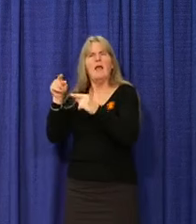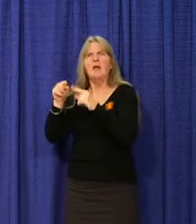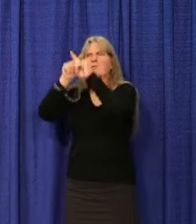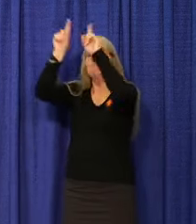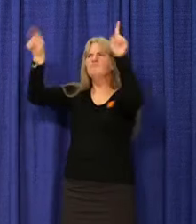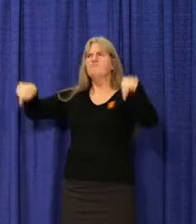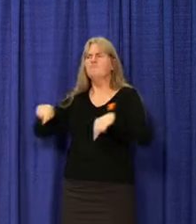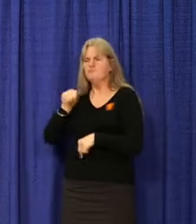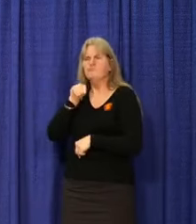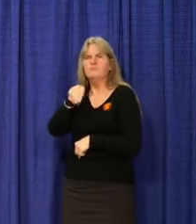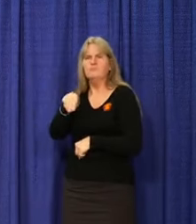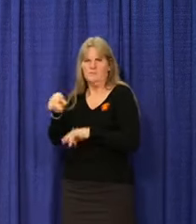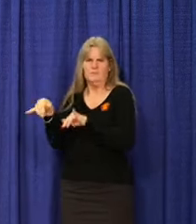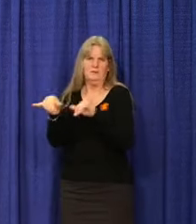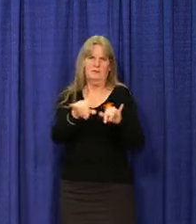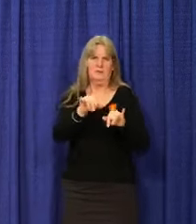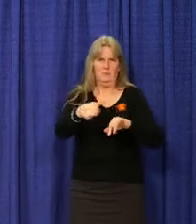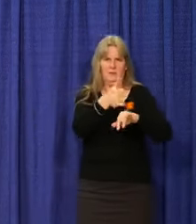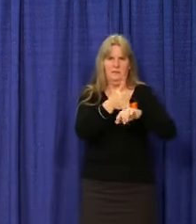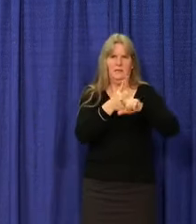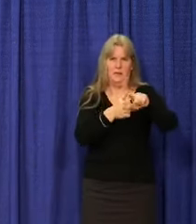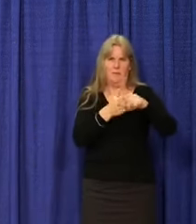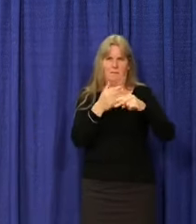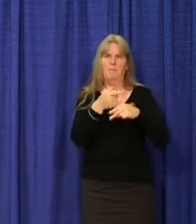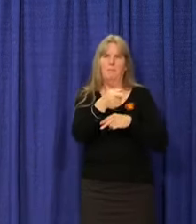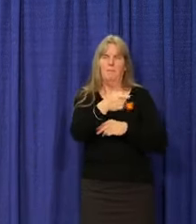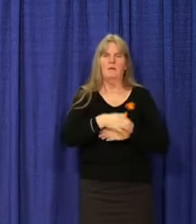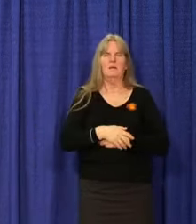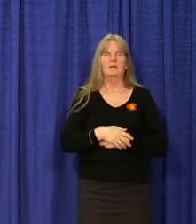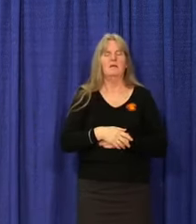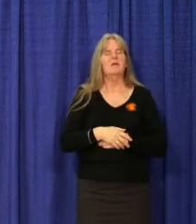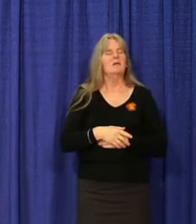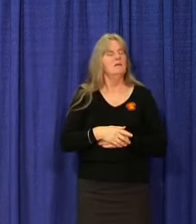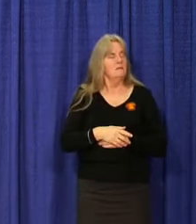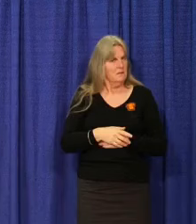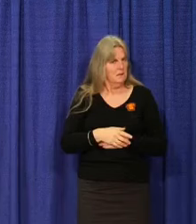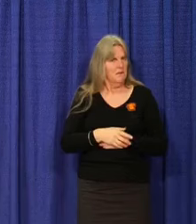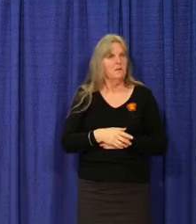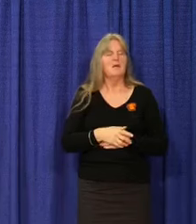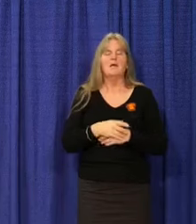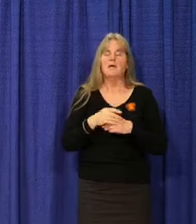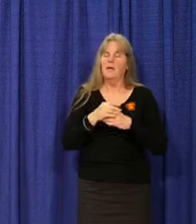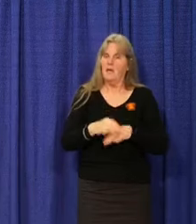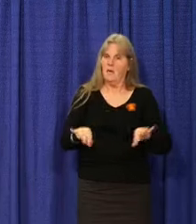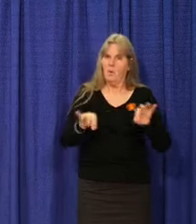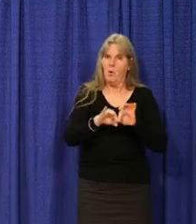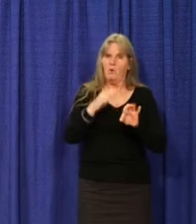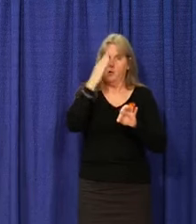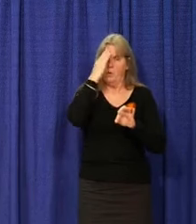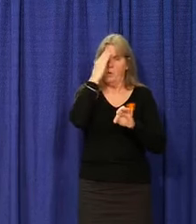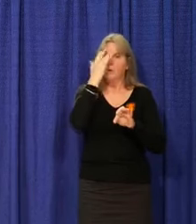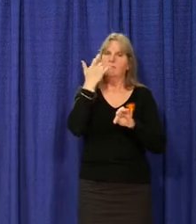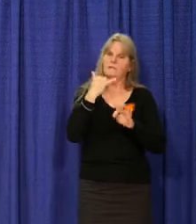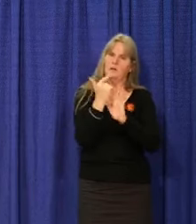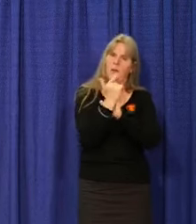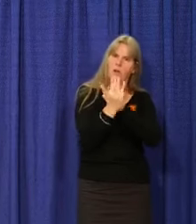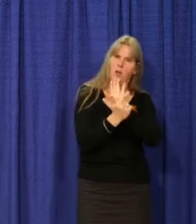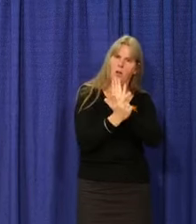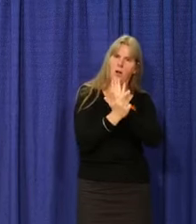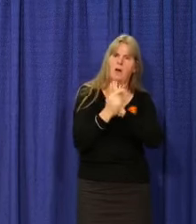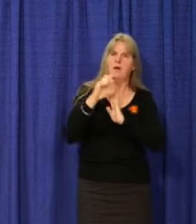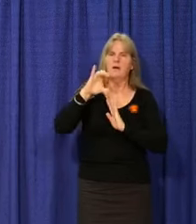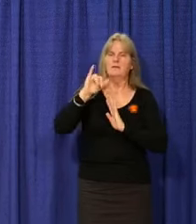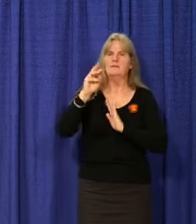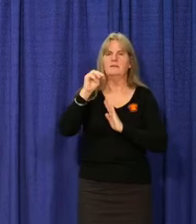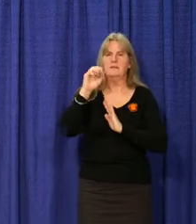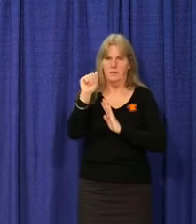campgrounds. Let me be clear, it will continue to be the law under the Civil Emergency